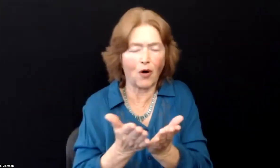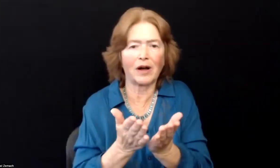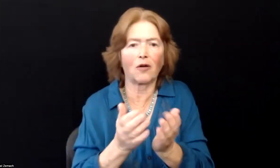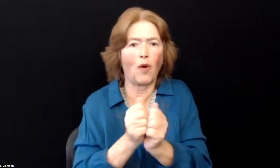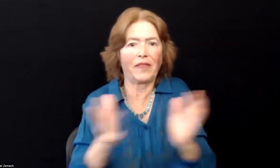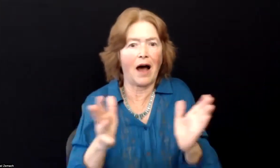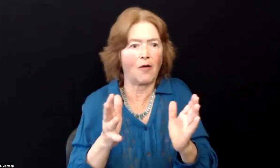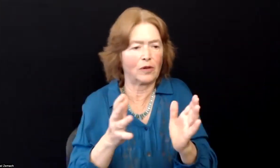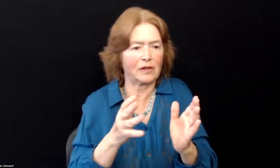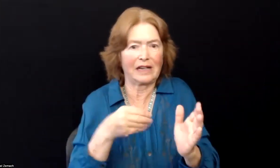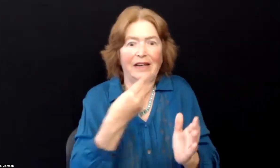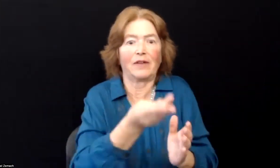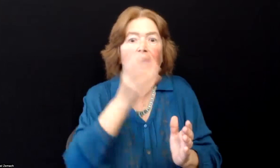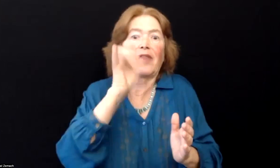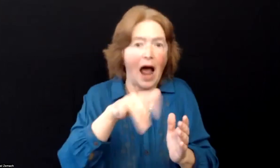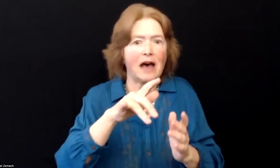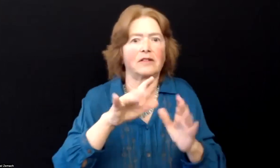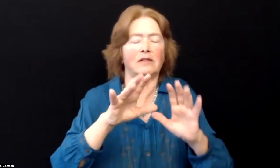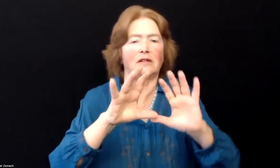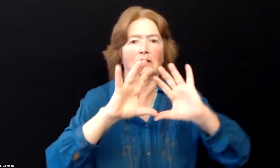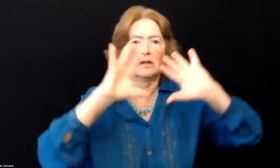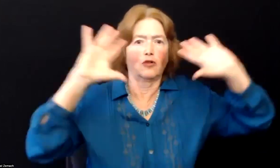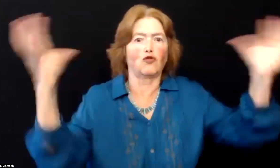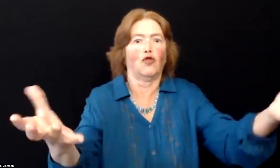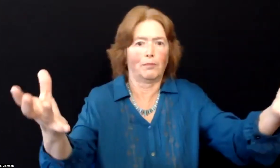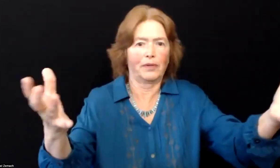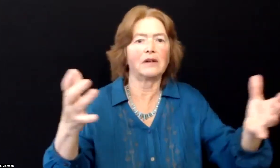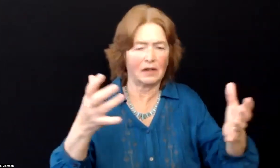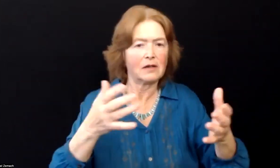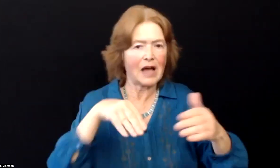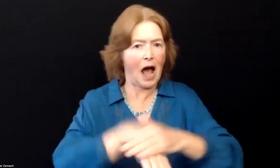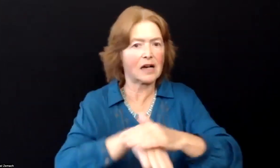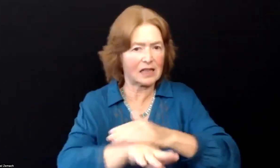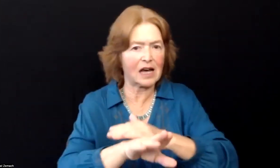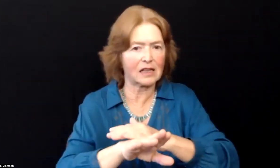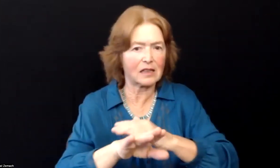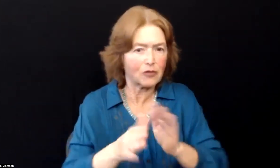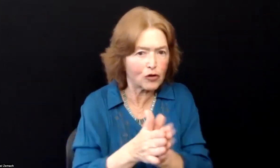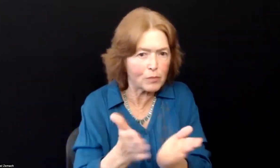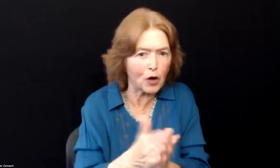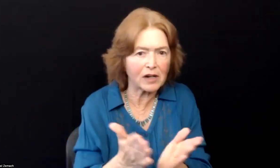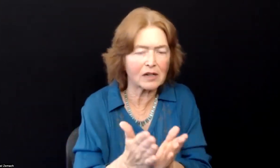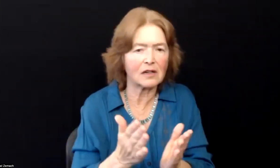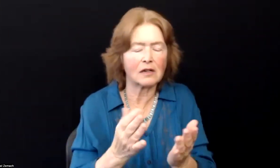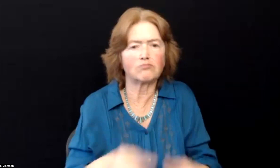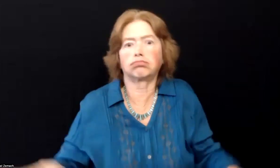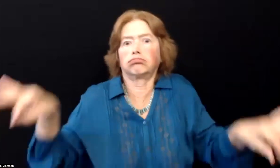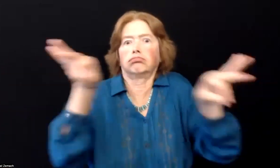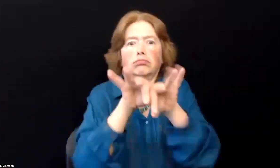if I can't get it into the hands of those families. I want to be able to, I want them to have access to this